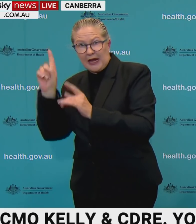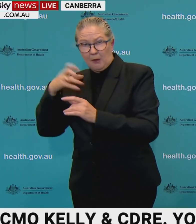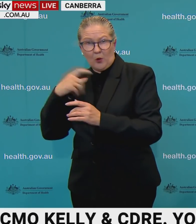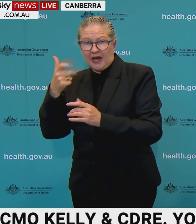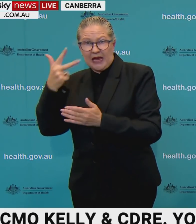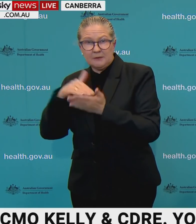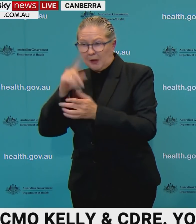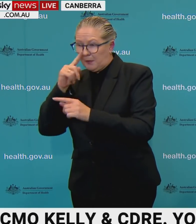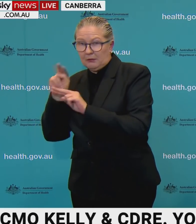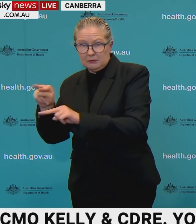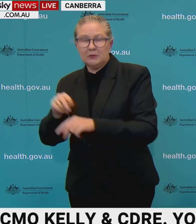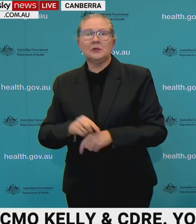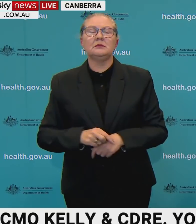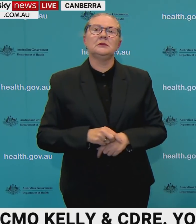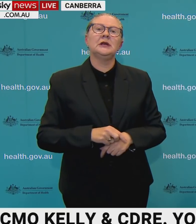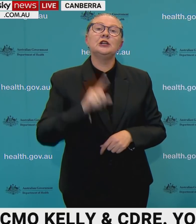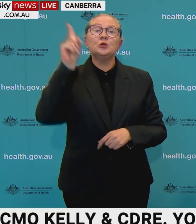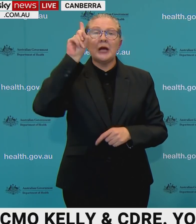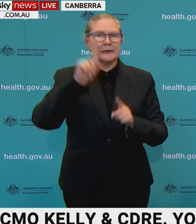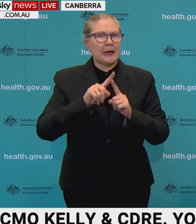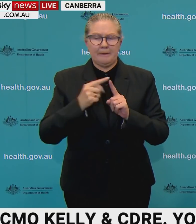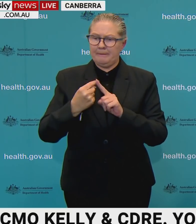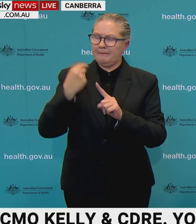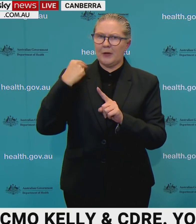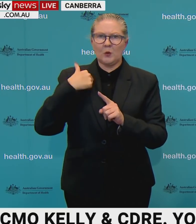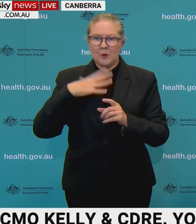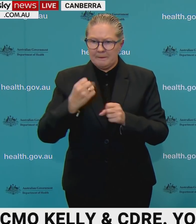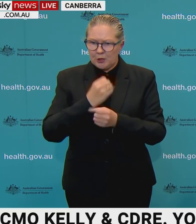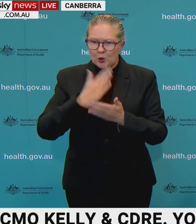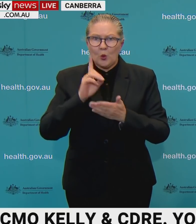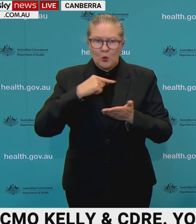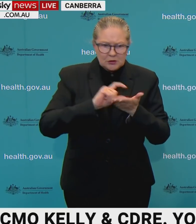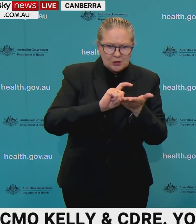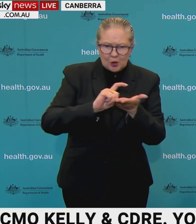do every single day, our focus is on ensuring the vaccines that we have